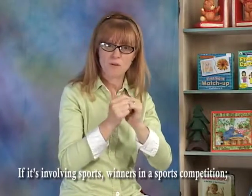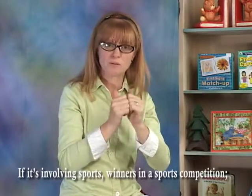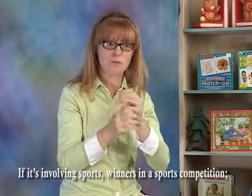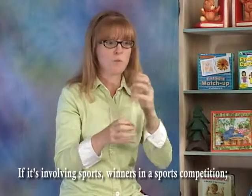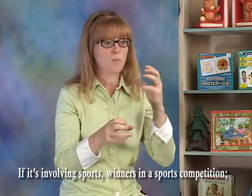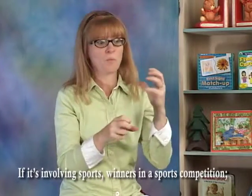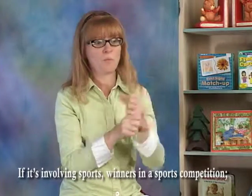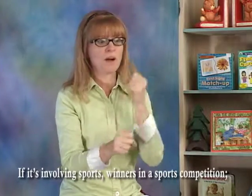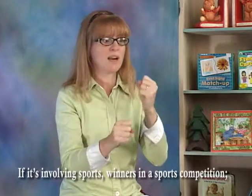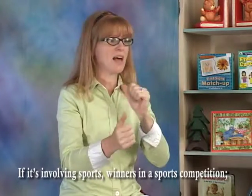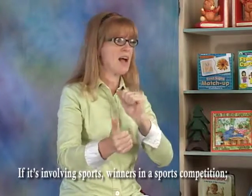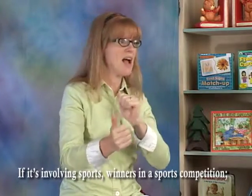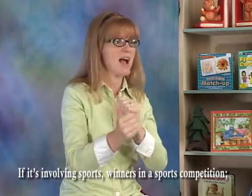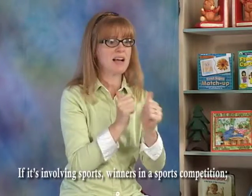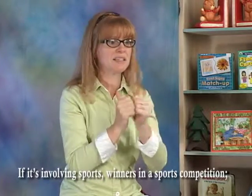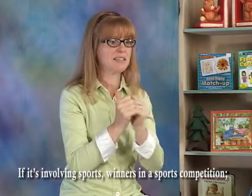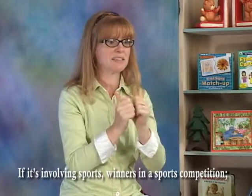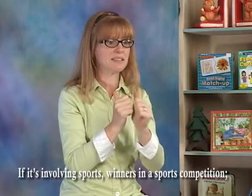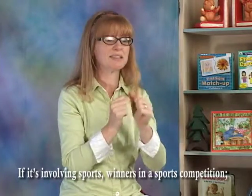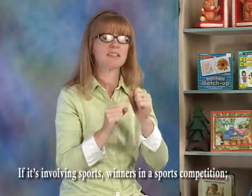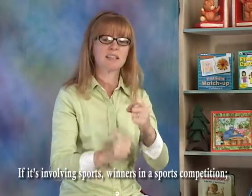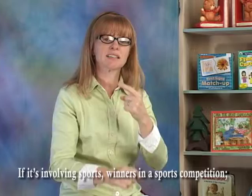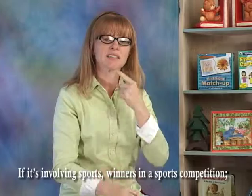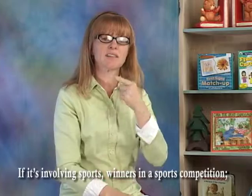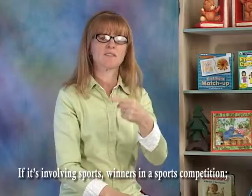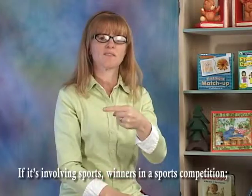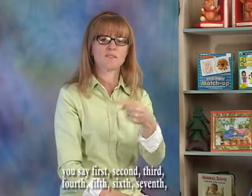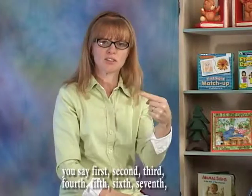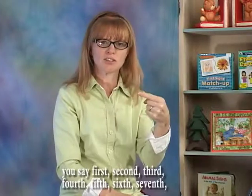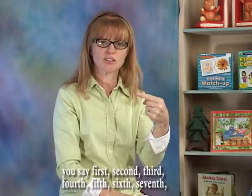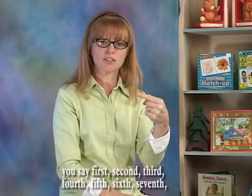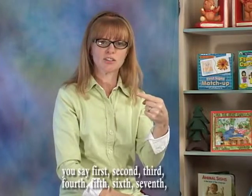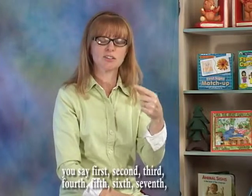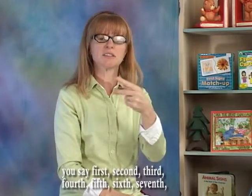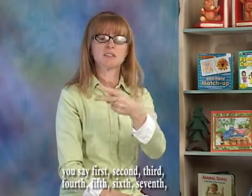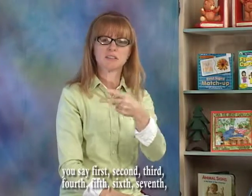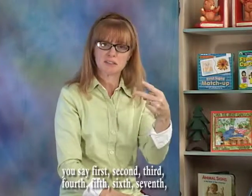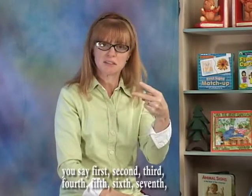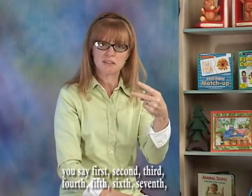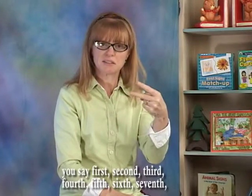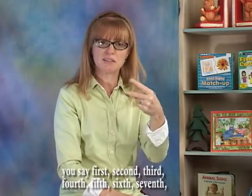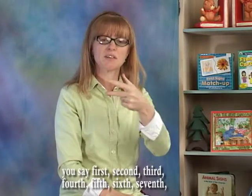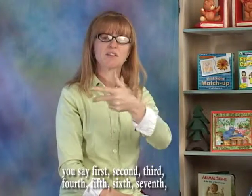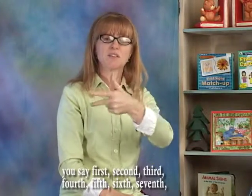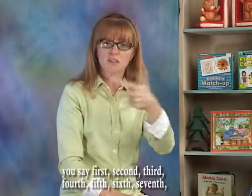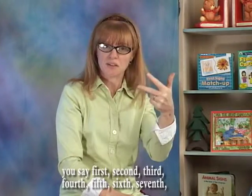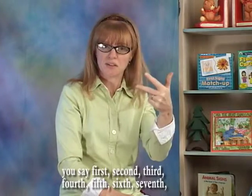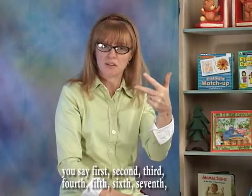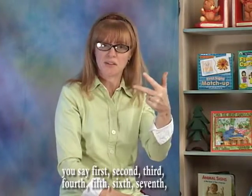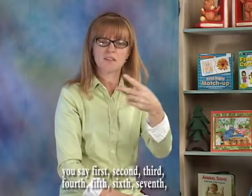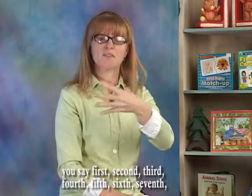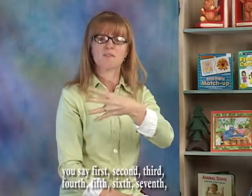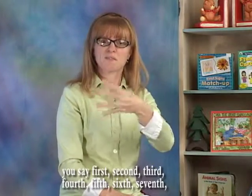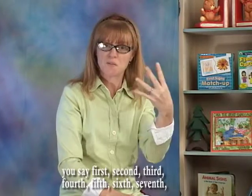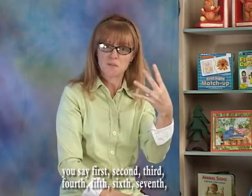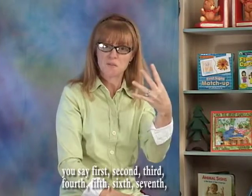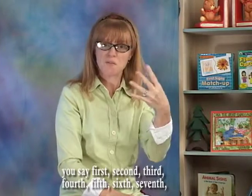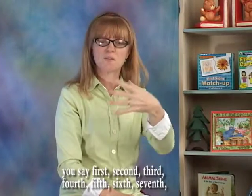If it's involving sports, winners in a sports competition, you say first, second,